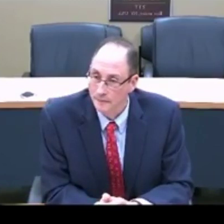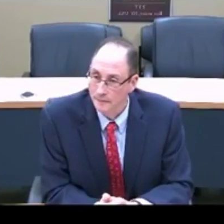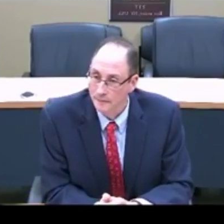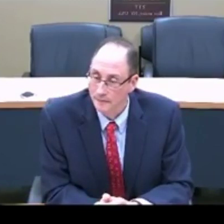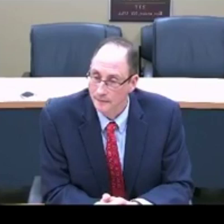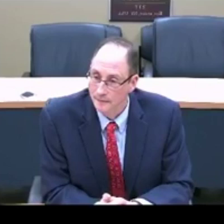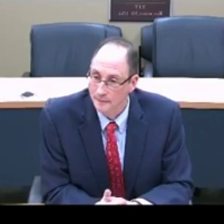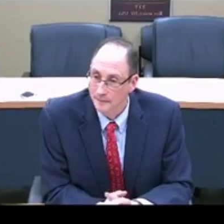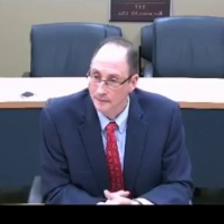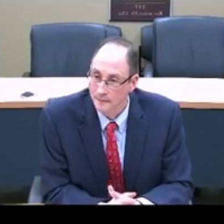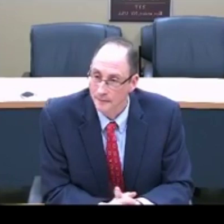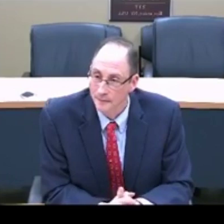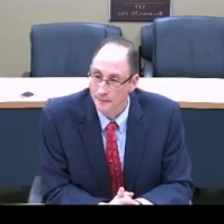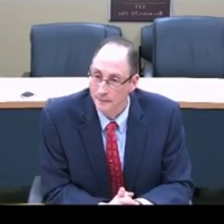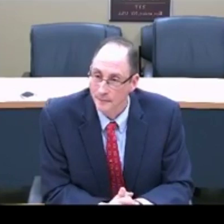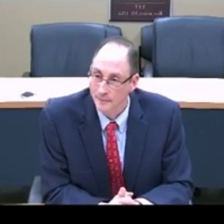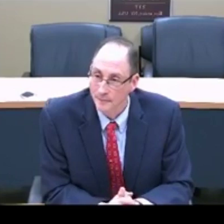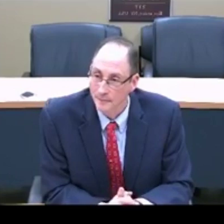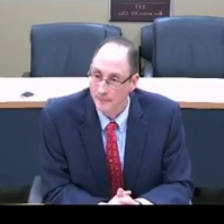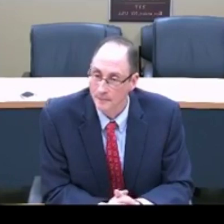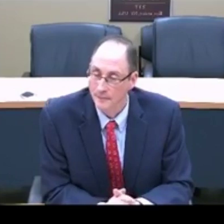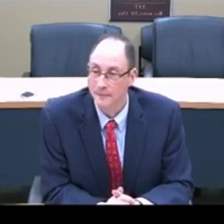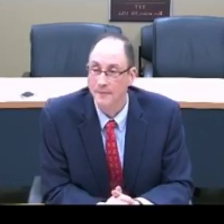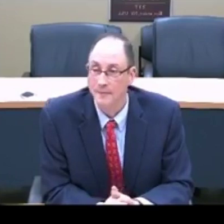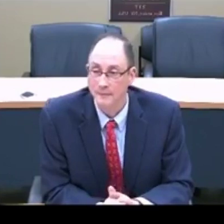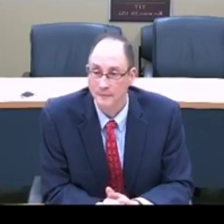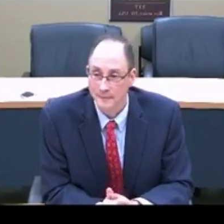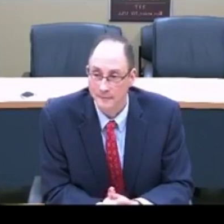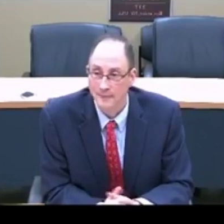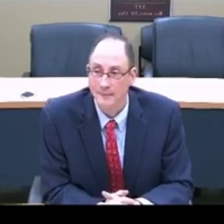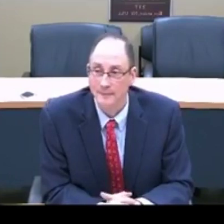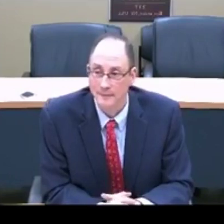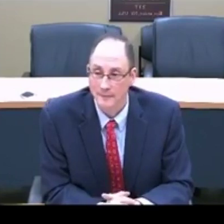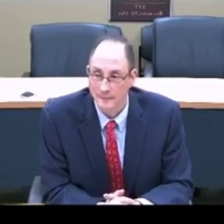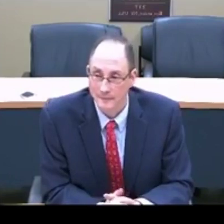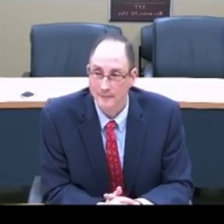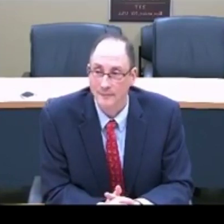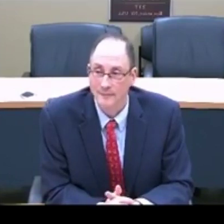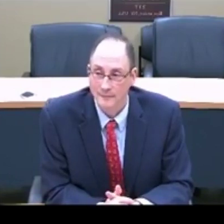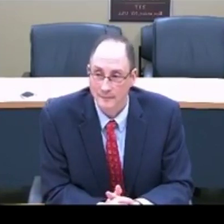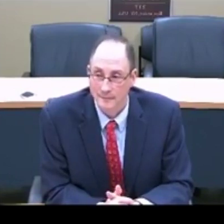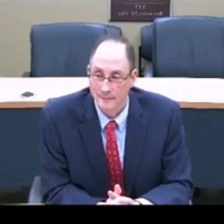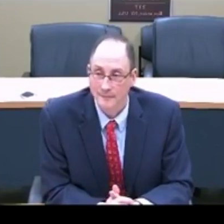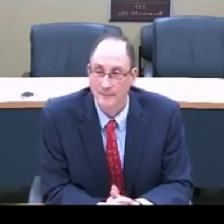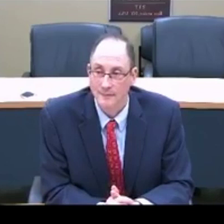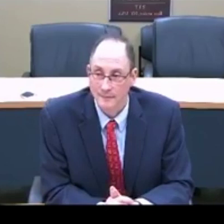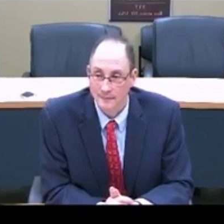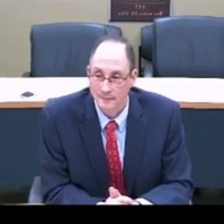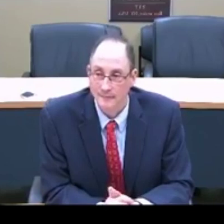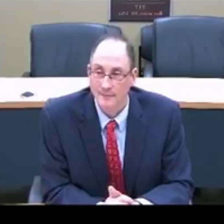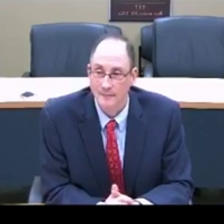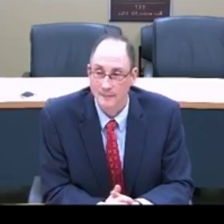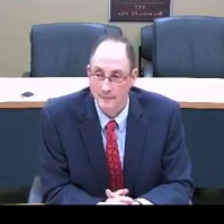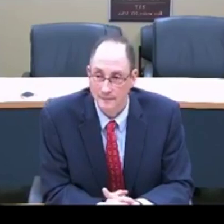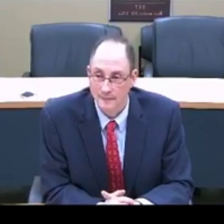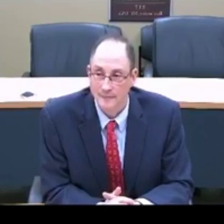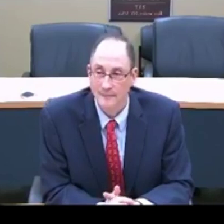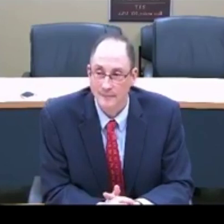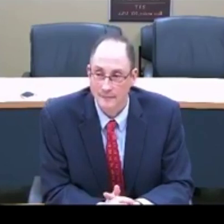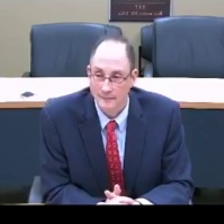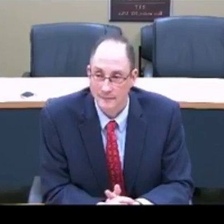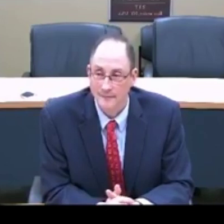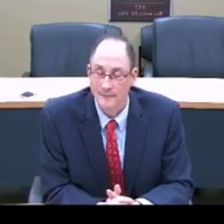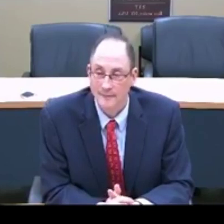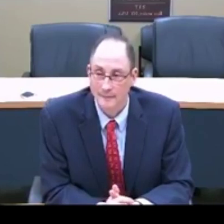intimidate me about, well, you know, it's a language. It's a very complex language and you're not going to learn it overnight. And so then it almost